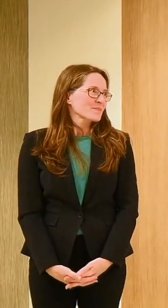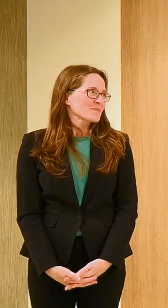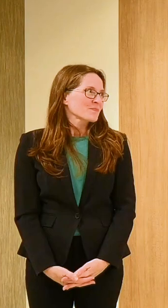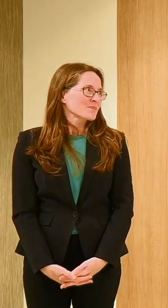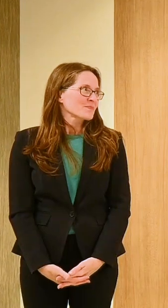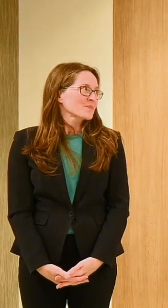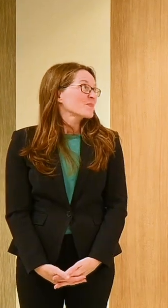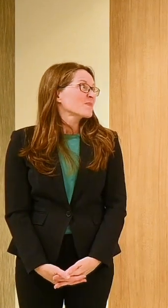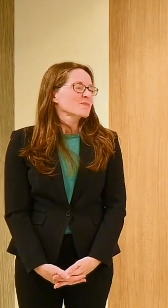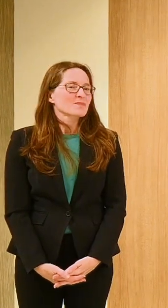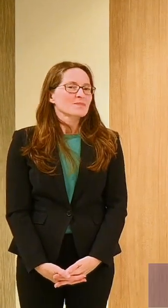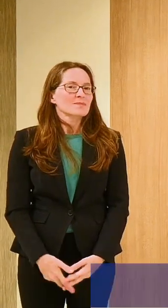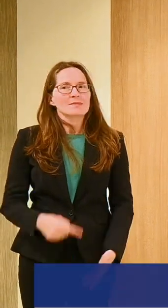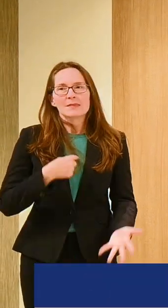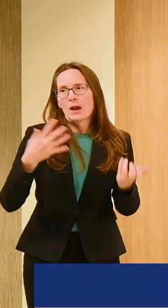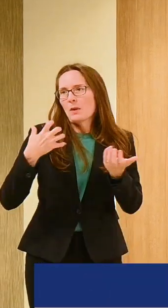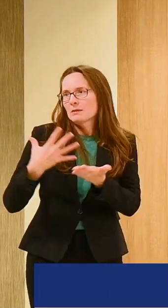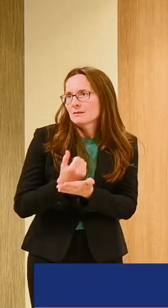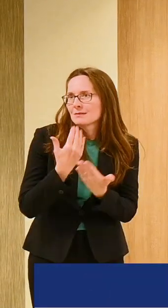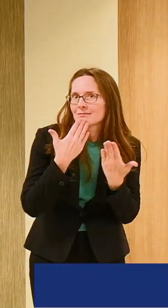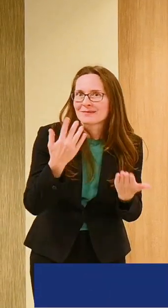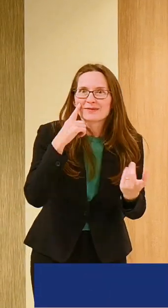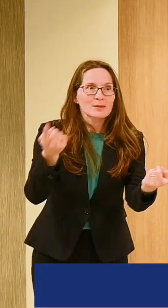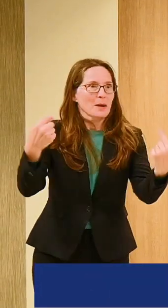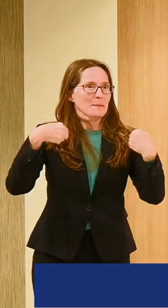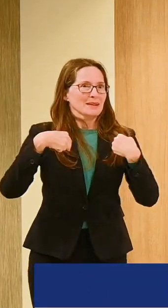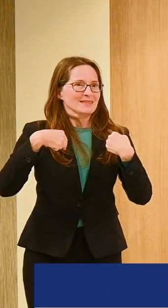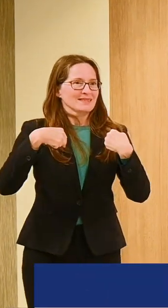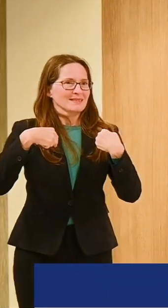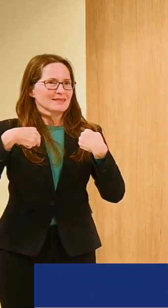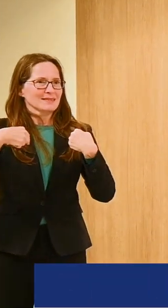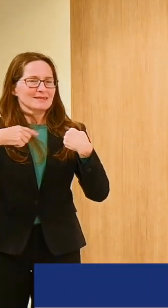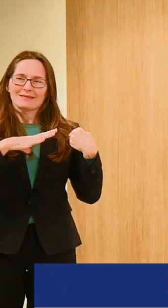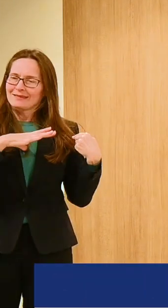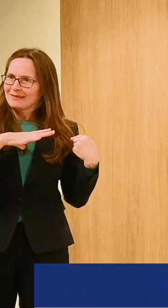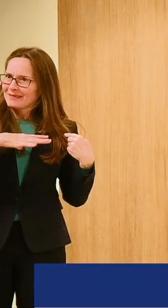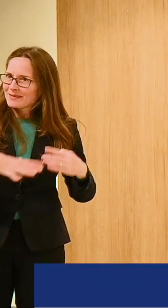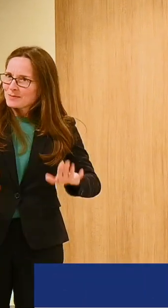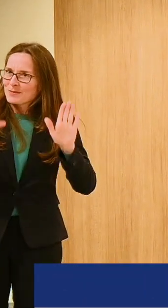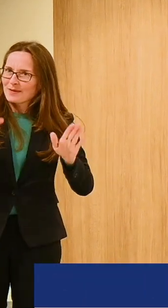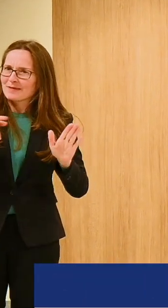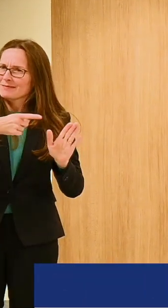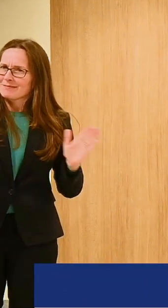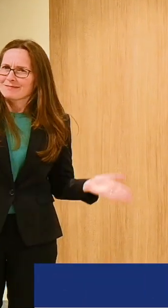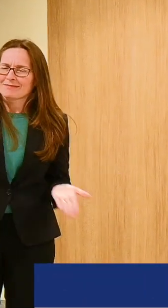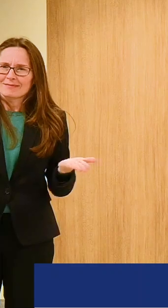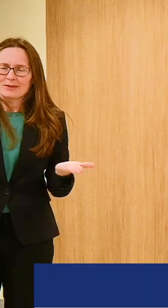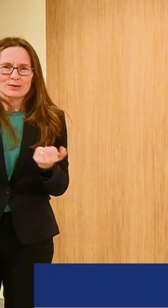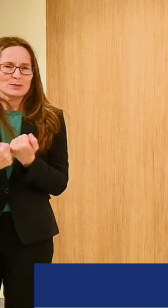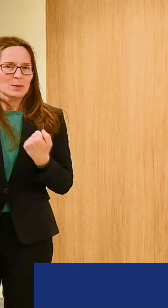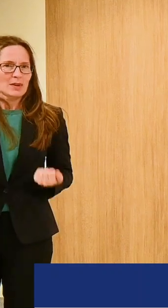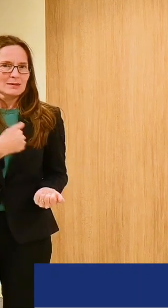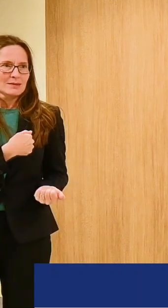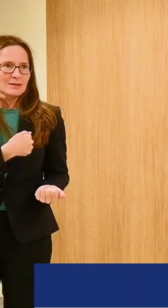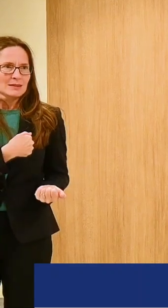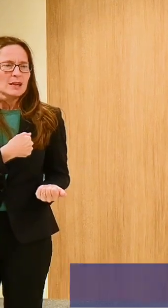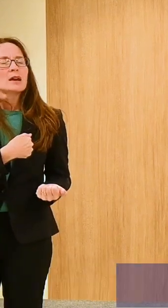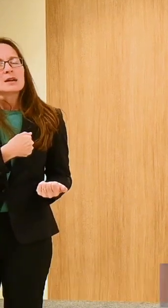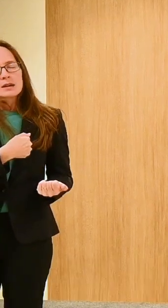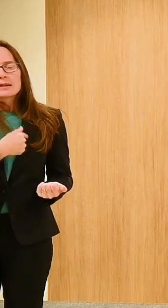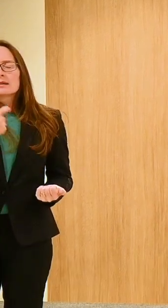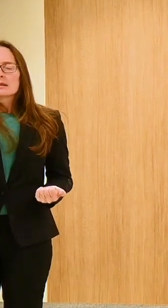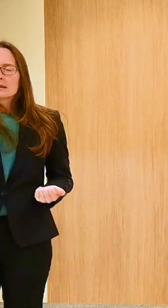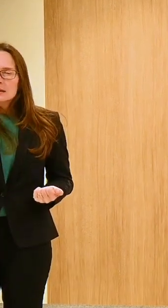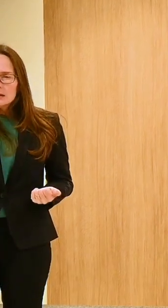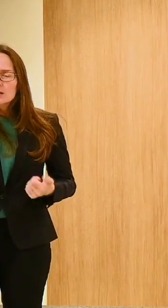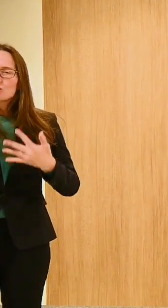Well, I just want to say thank you all for coming. It's wonderful that you're all here supporting us. You've heard the statistics and everything.